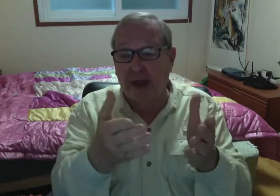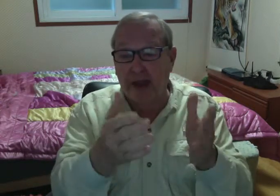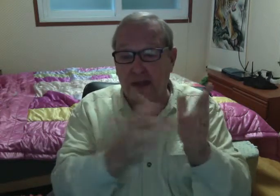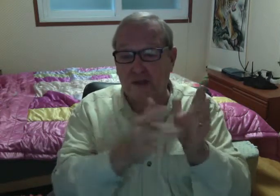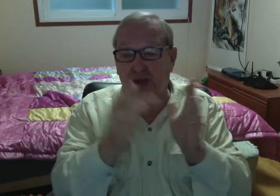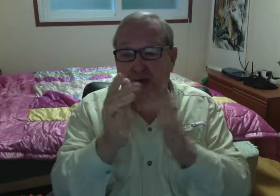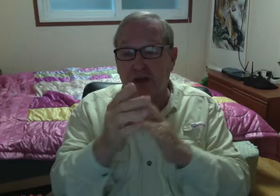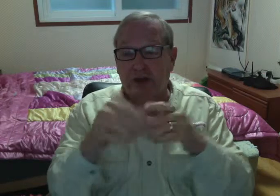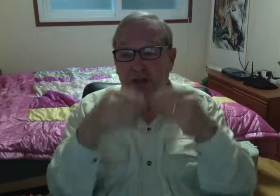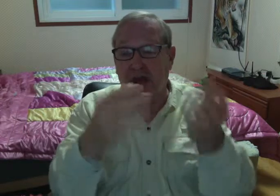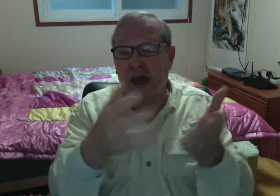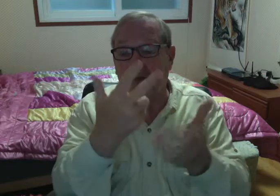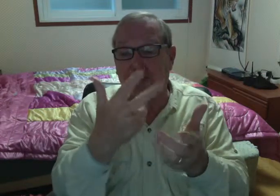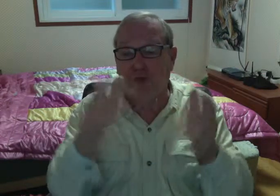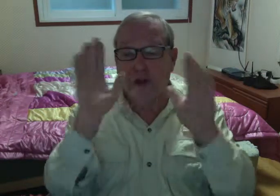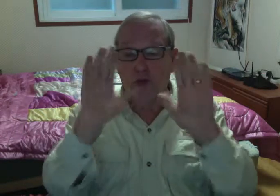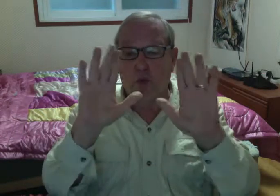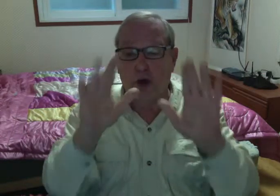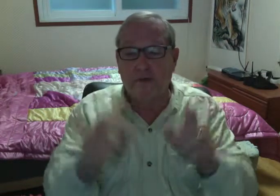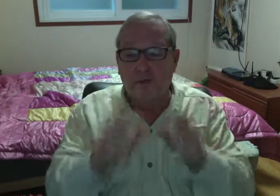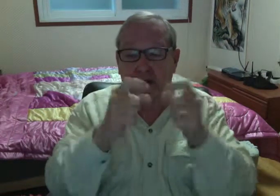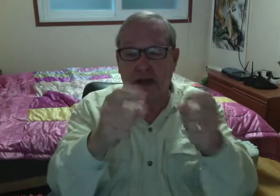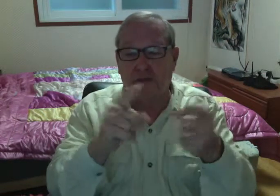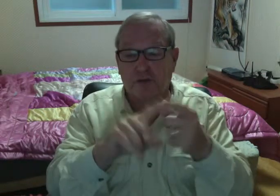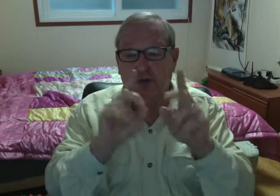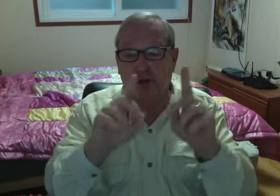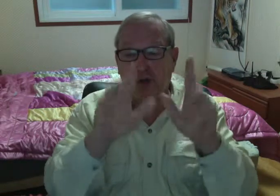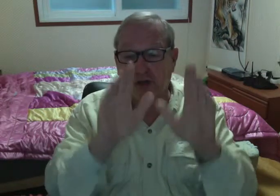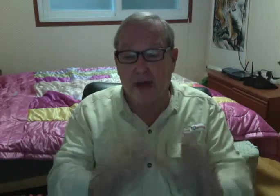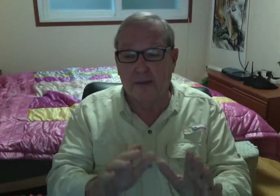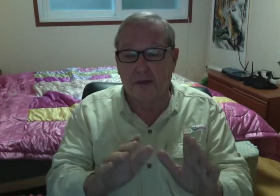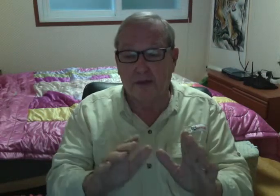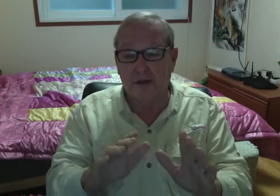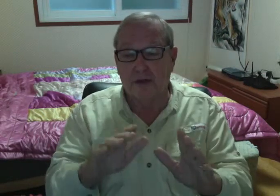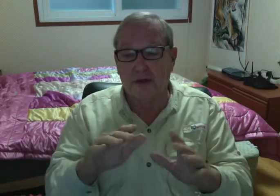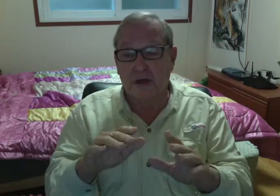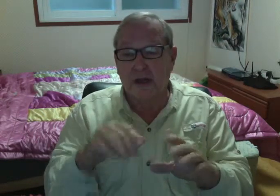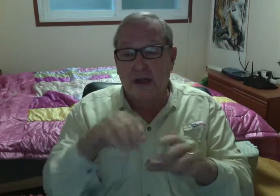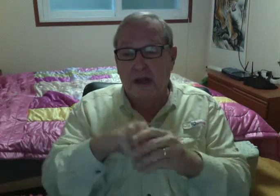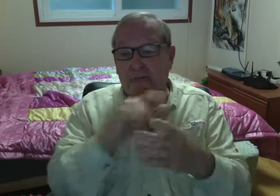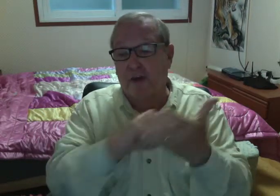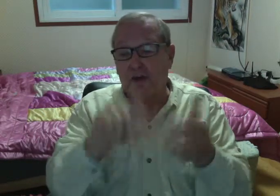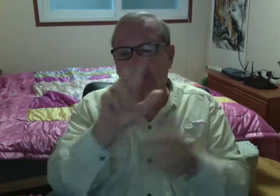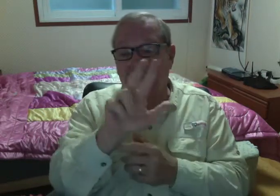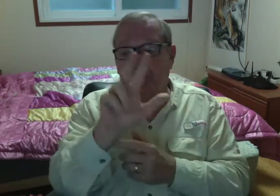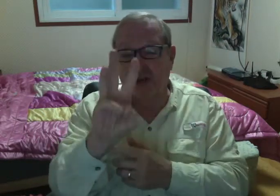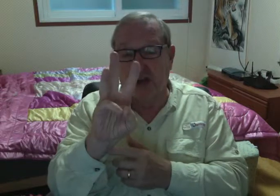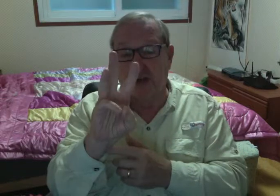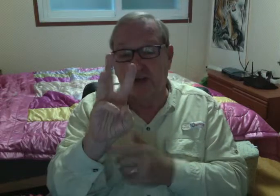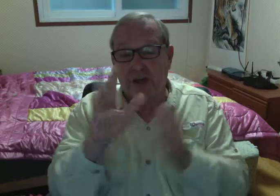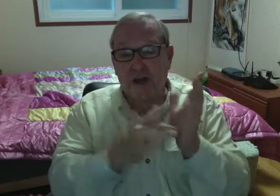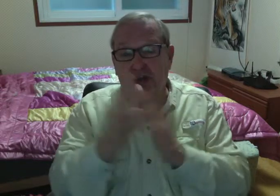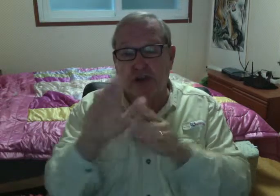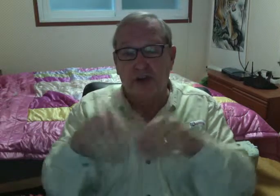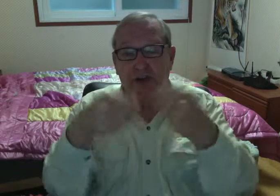the disciples. In verse 36, Jesus gave them his peace.